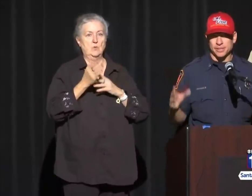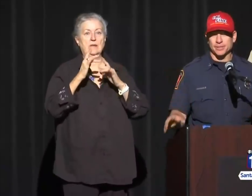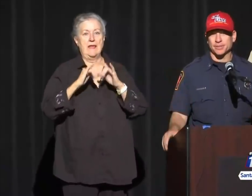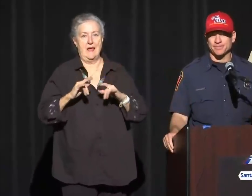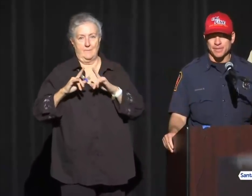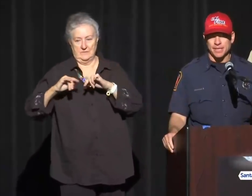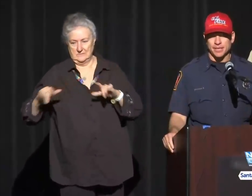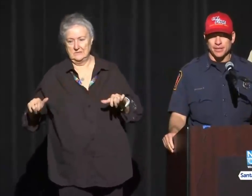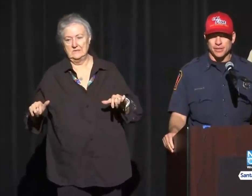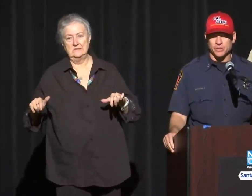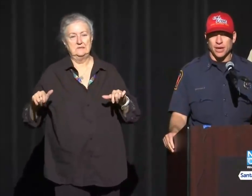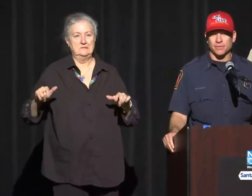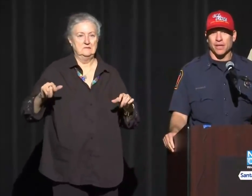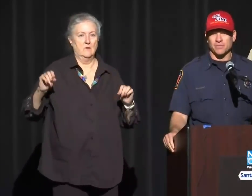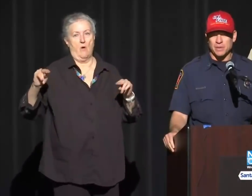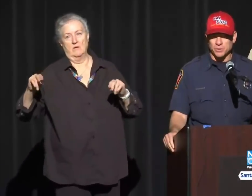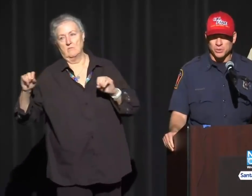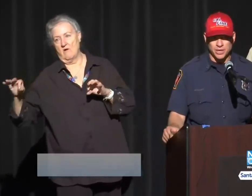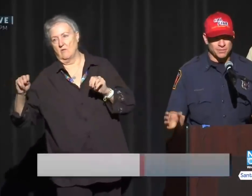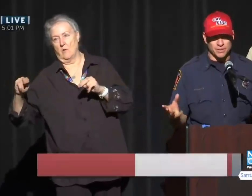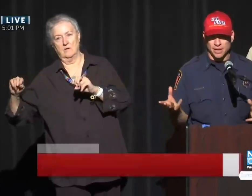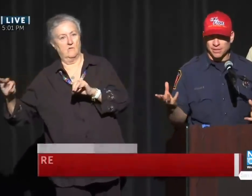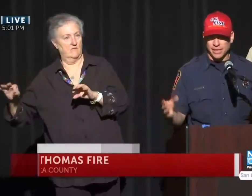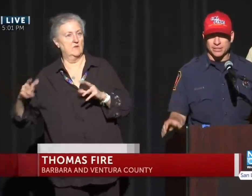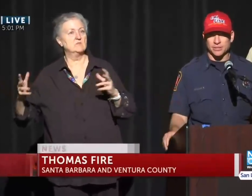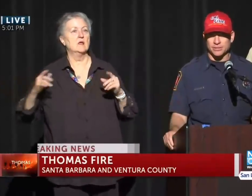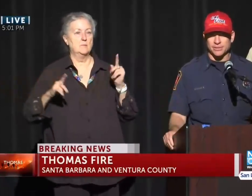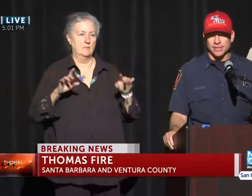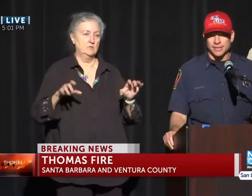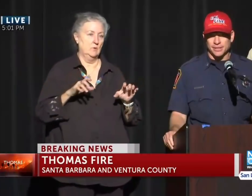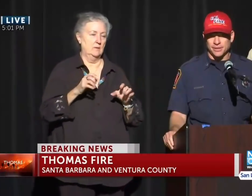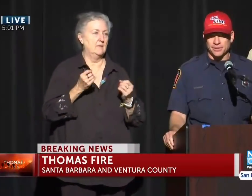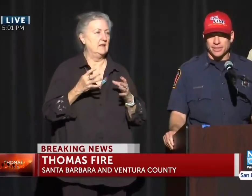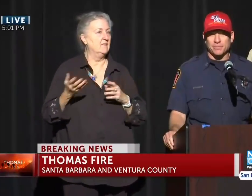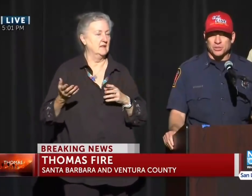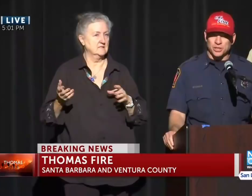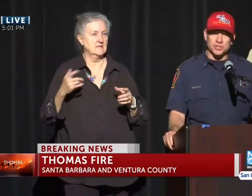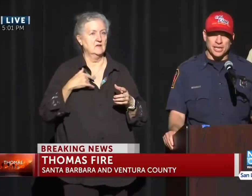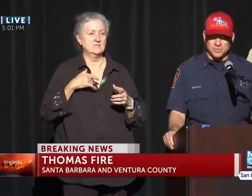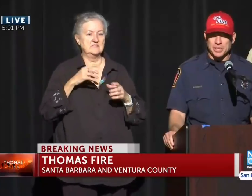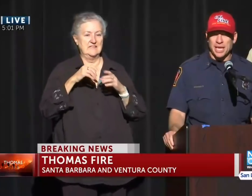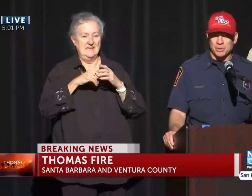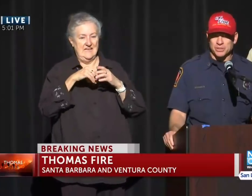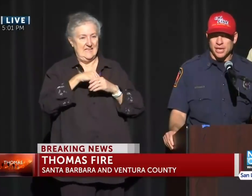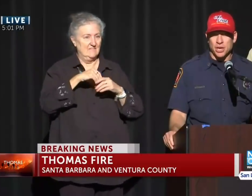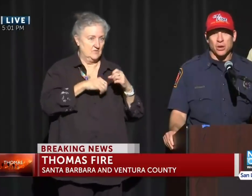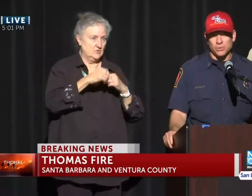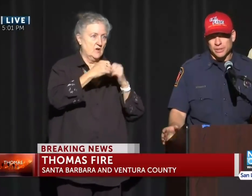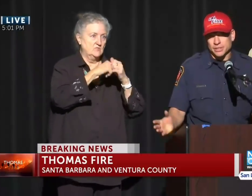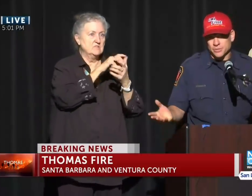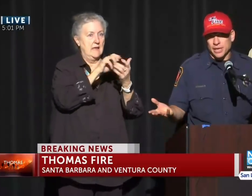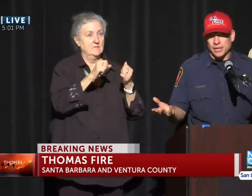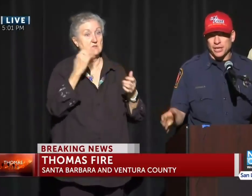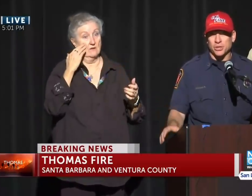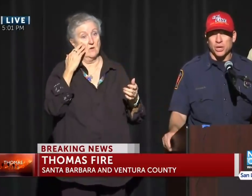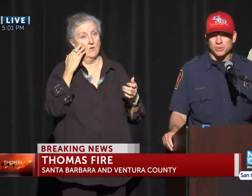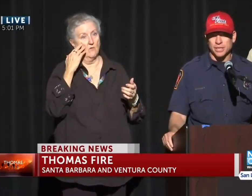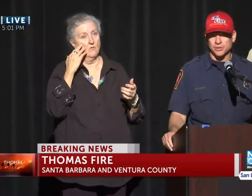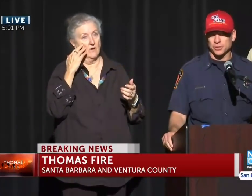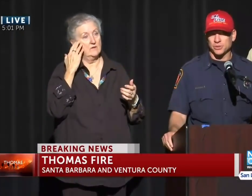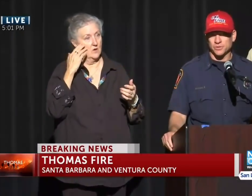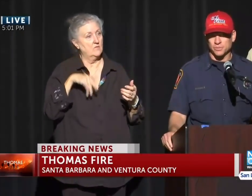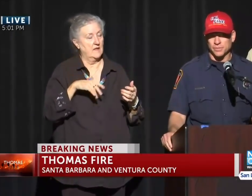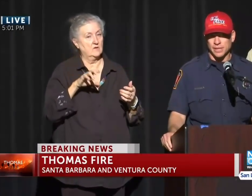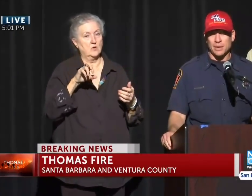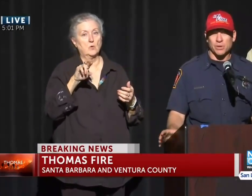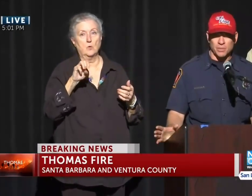camp. There's an awful lot of people doing an awful lot of things. There's infrastructure that has been damaged, and I know, this is what I do know,